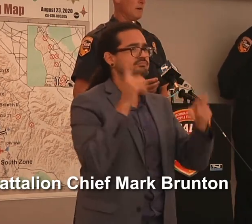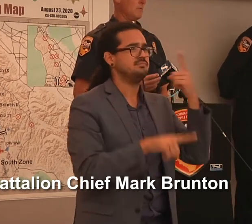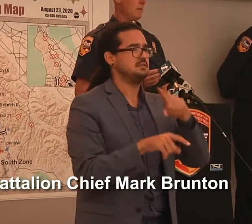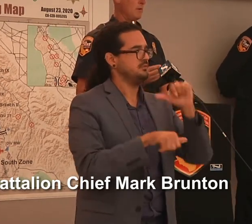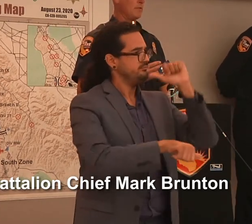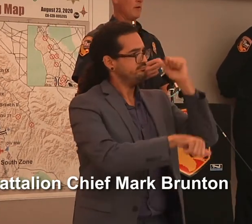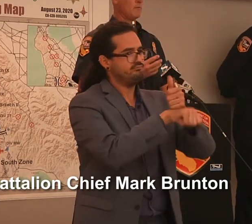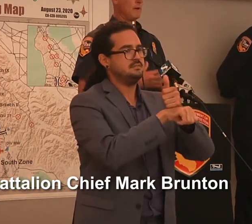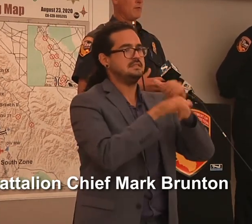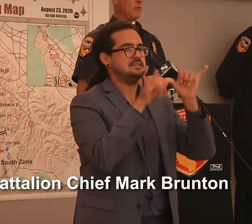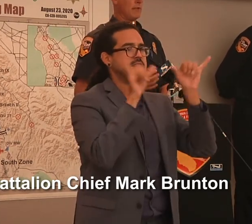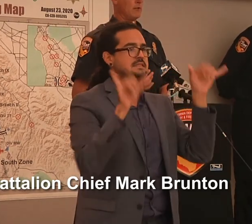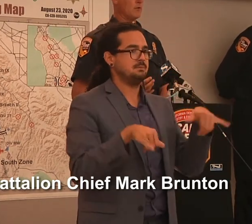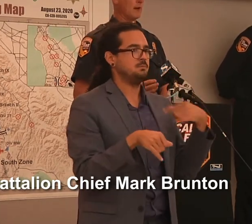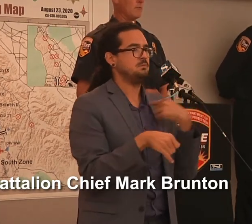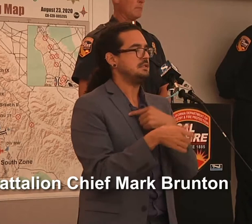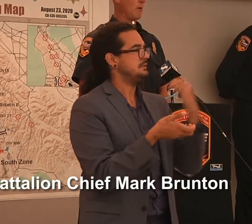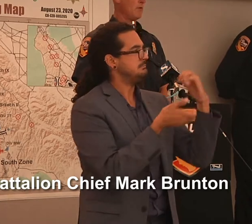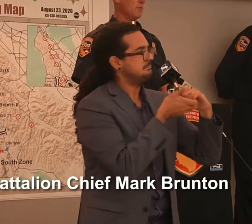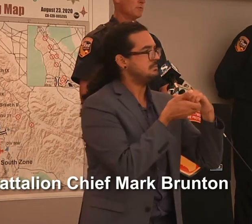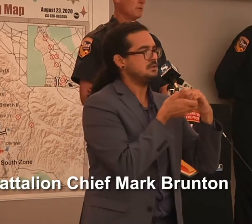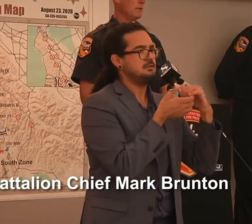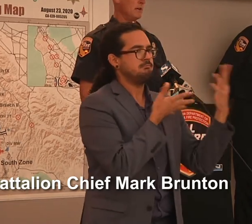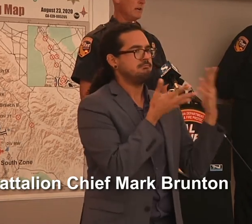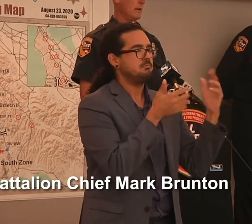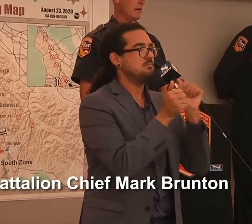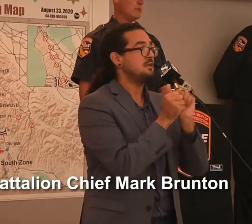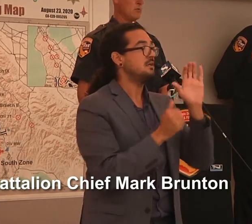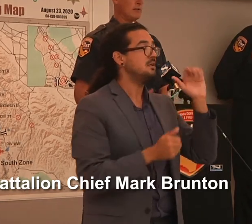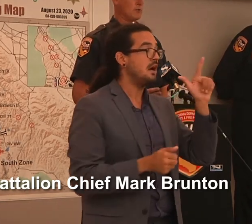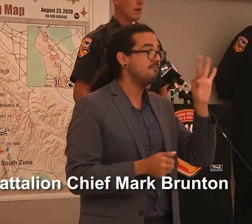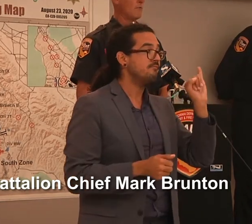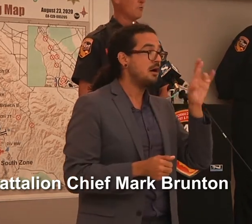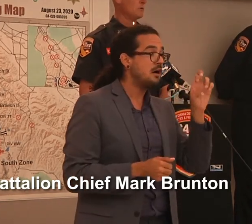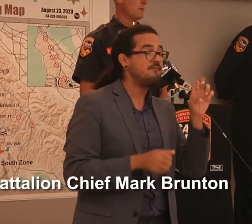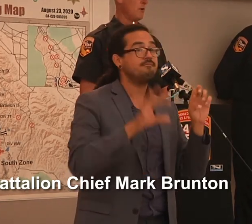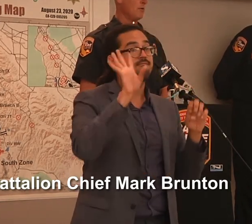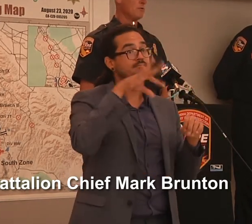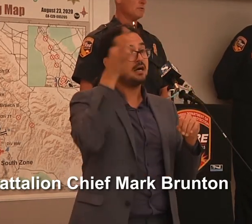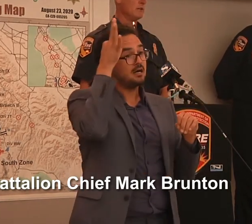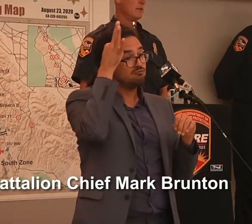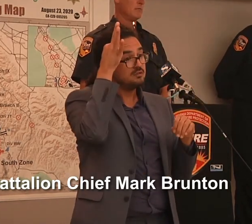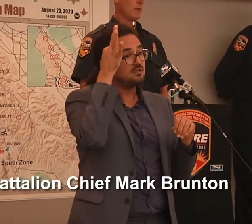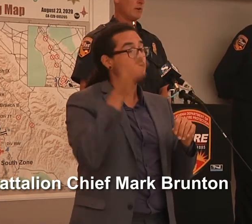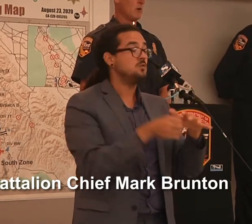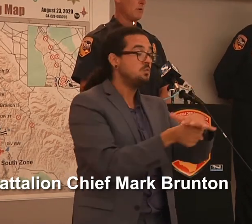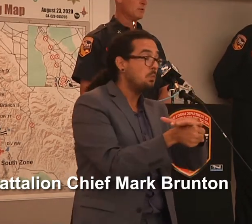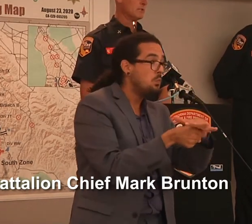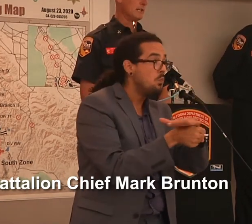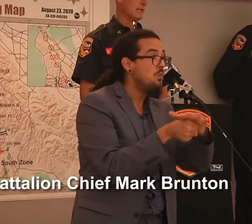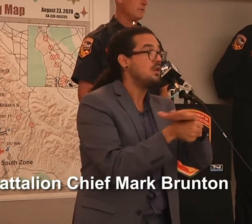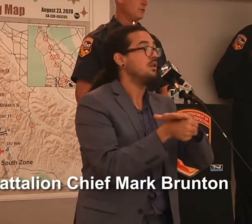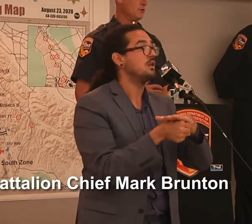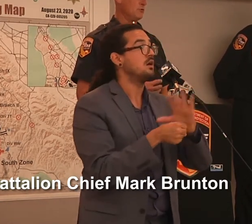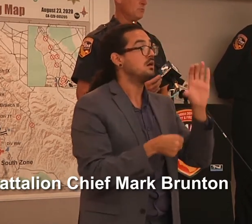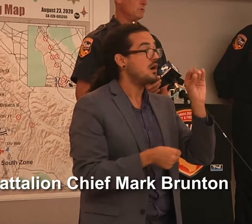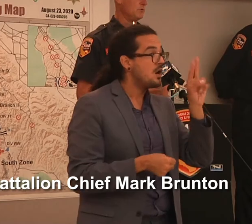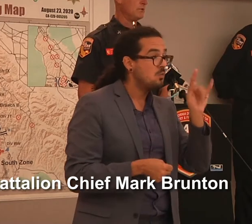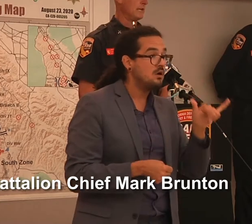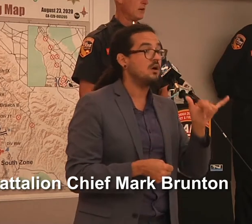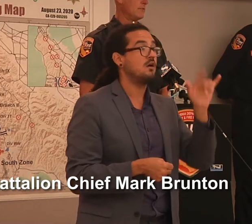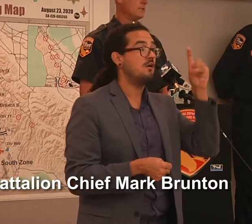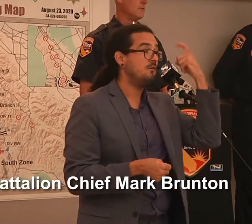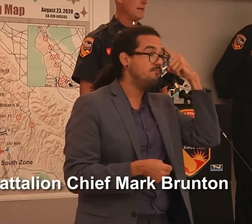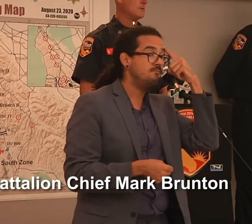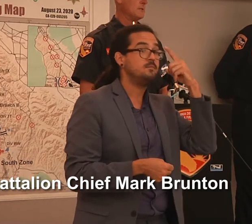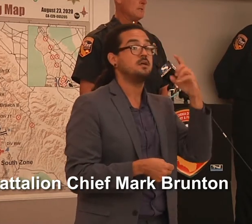Fire, but with our federal and local government partners, as well as our law enforcement partners, working harmoniously to